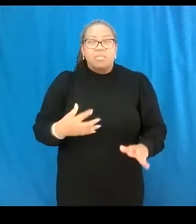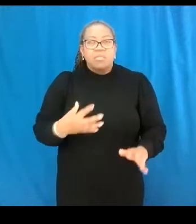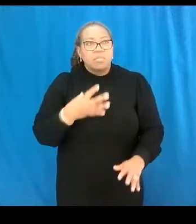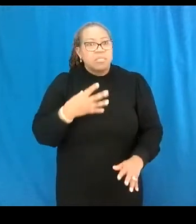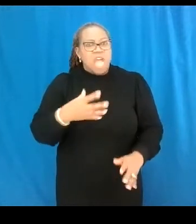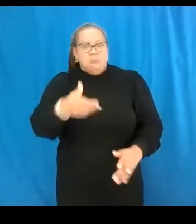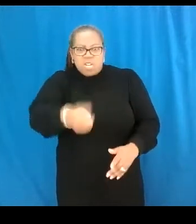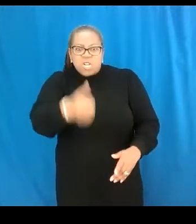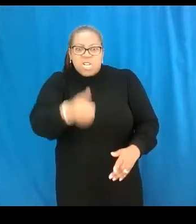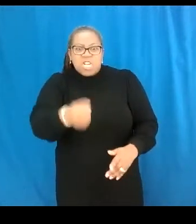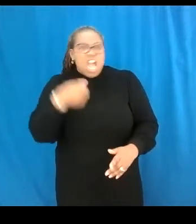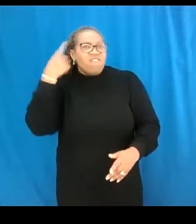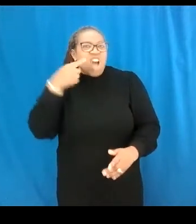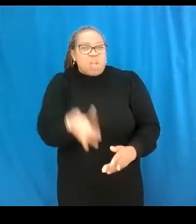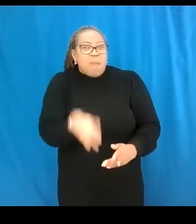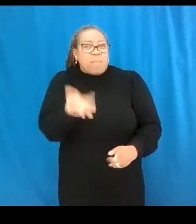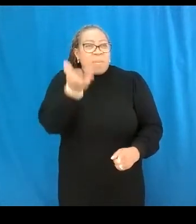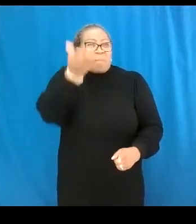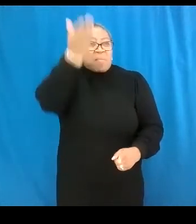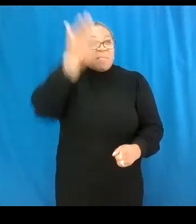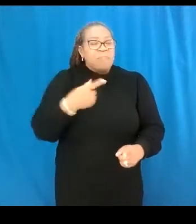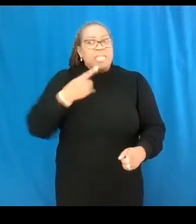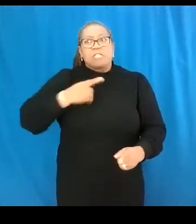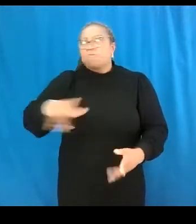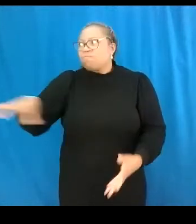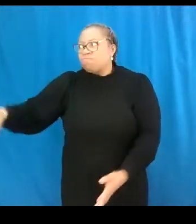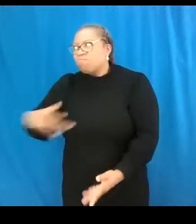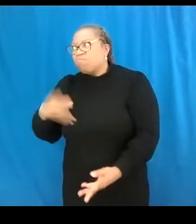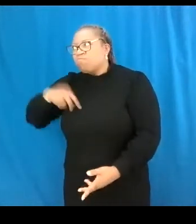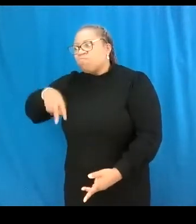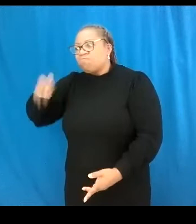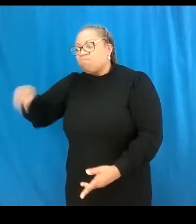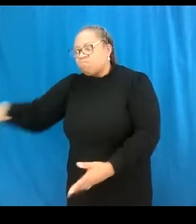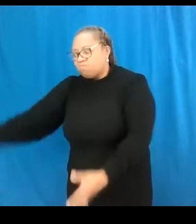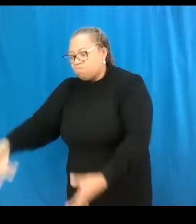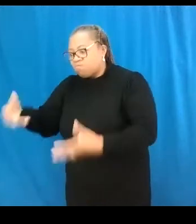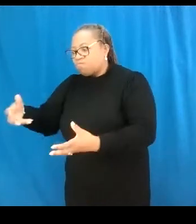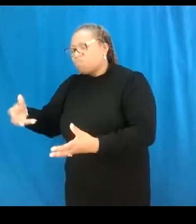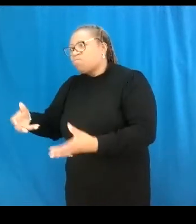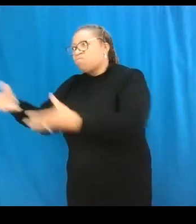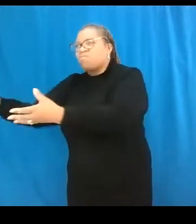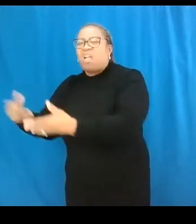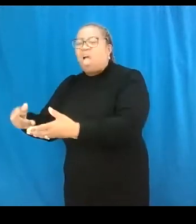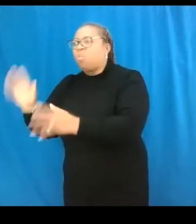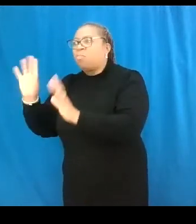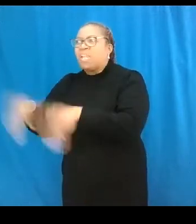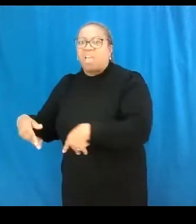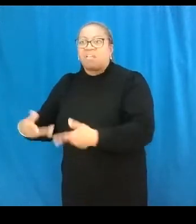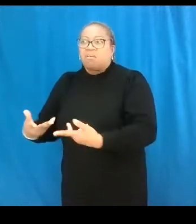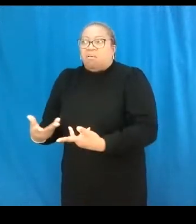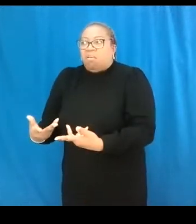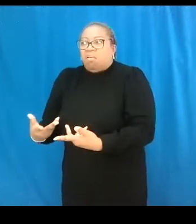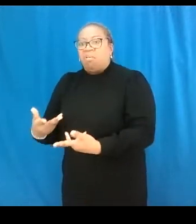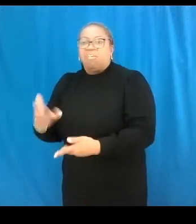so loud so I could hear it from the garden as I was hanging out the clothes. But I wouldn't do a good job. I would just